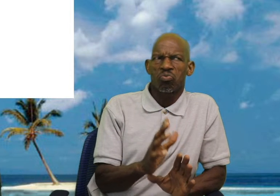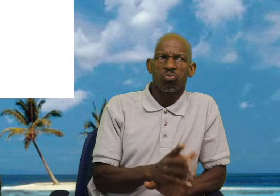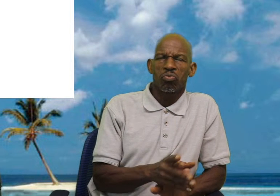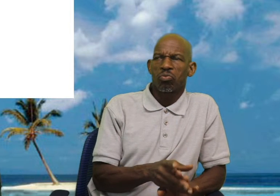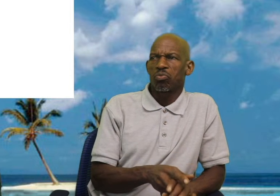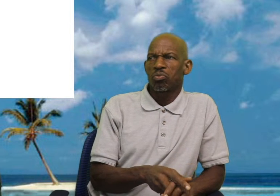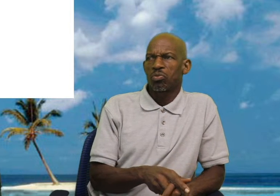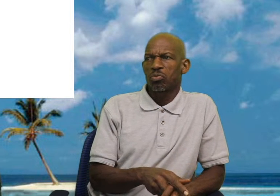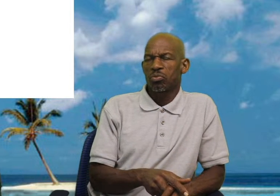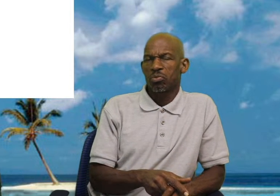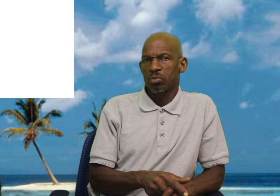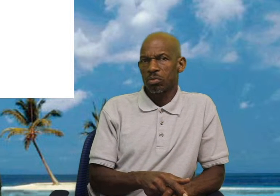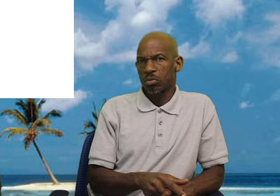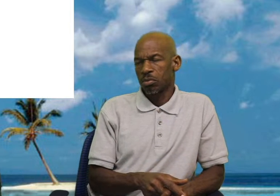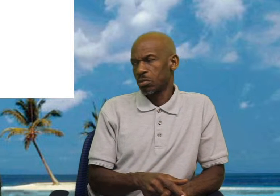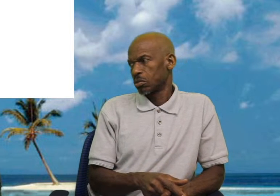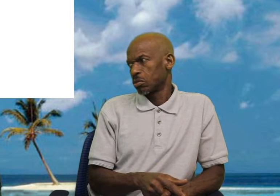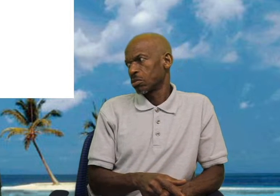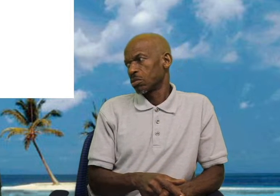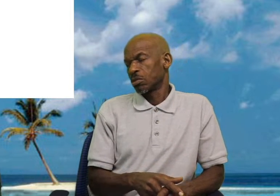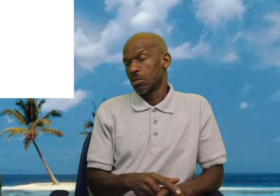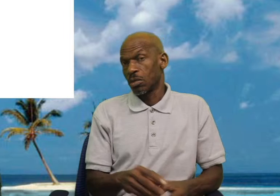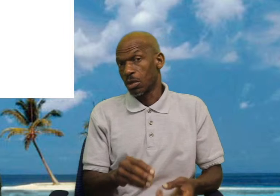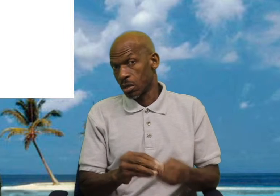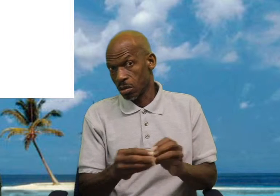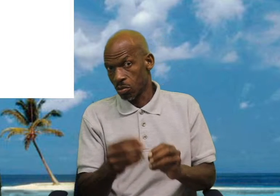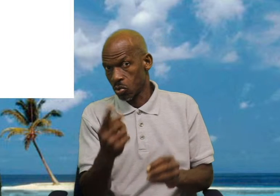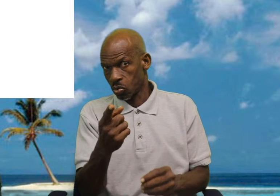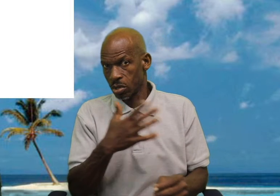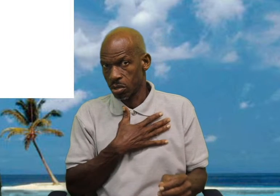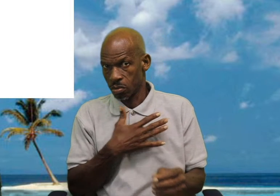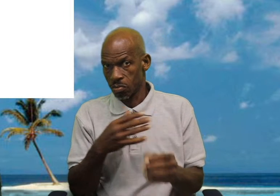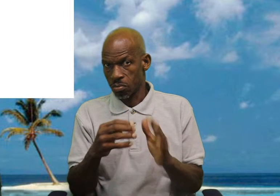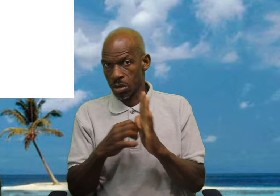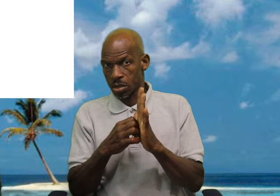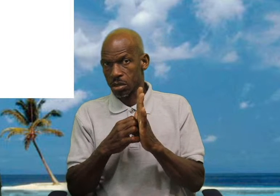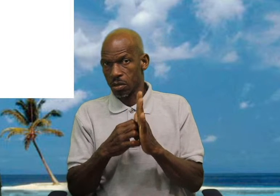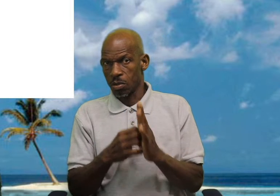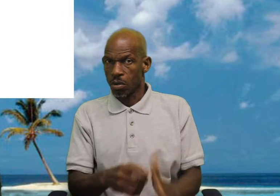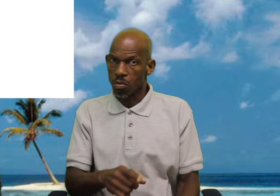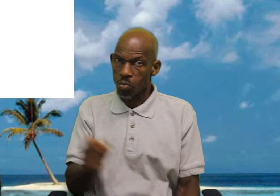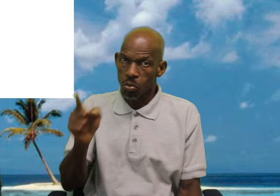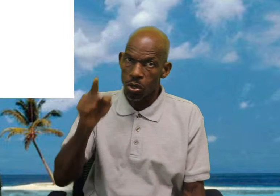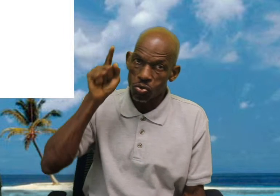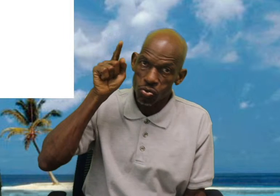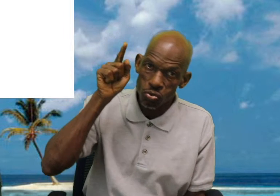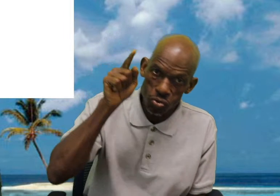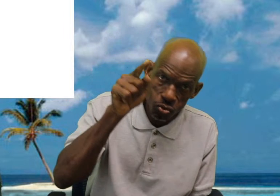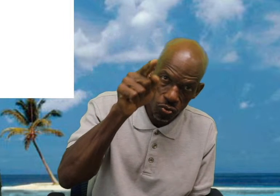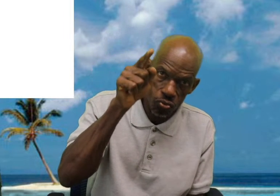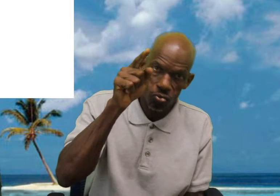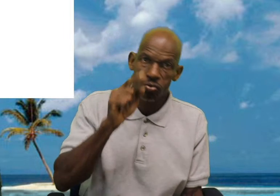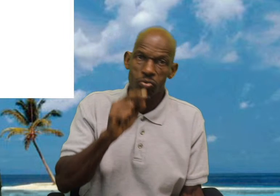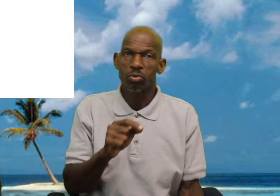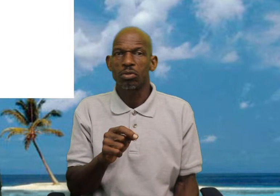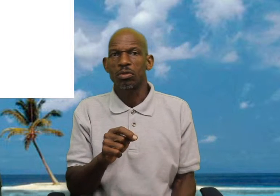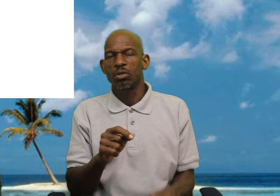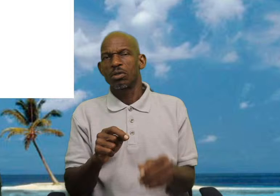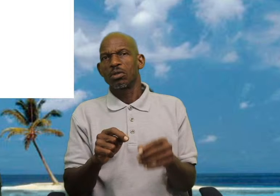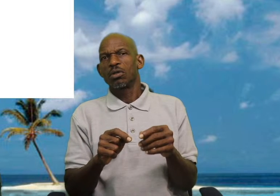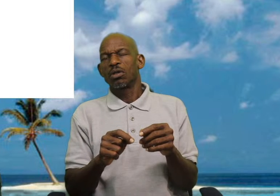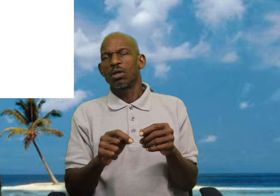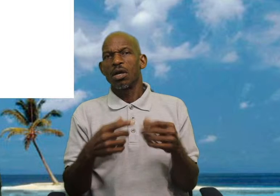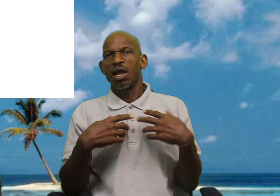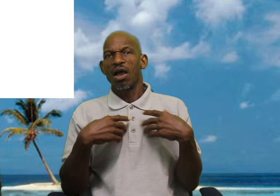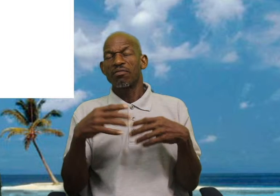my example here for number 1, but you are going to write your own, right? So this is just for you to follow to show what to do. So